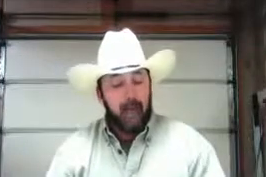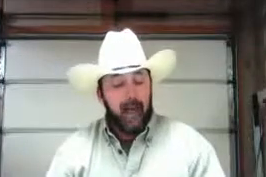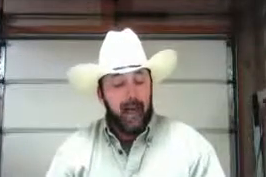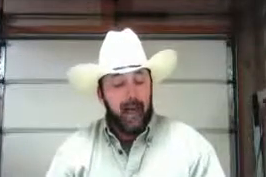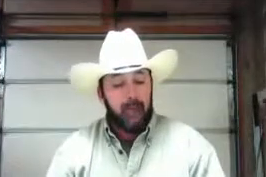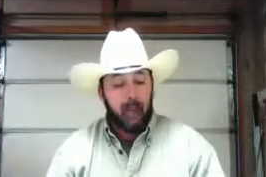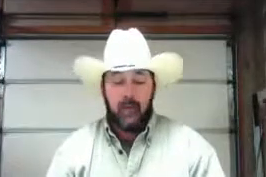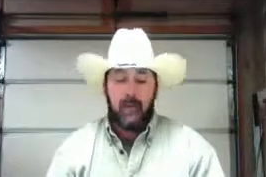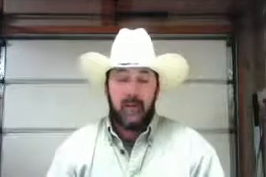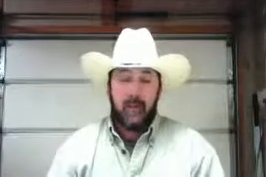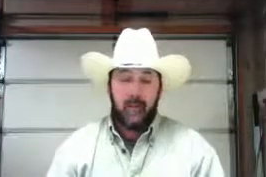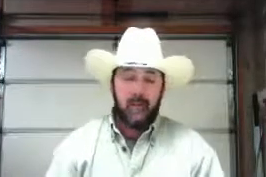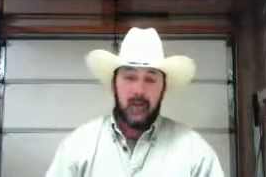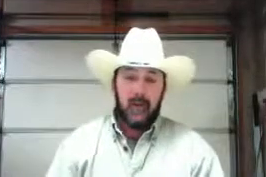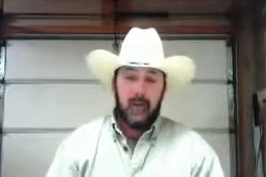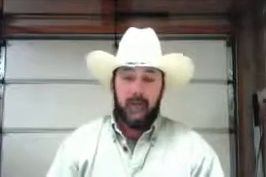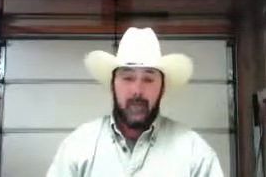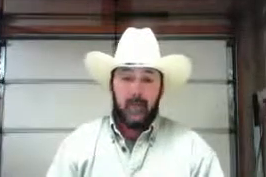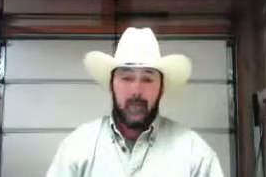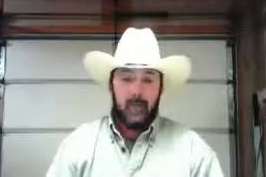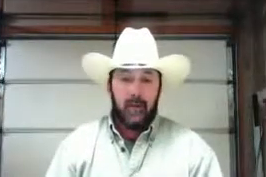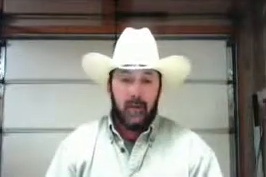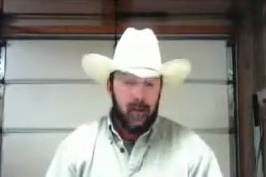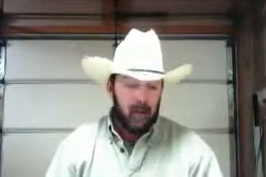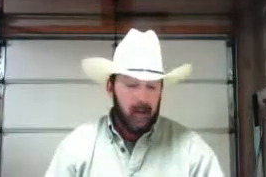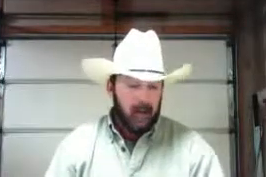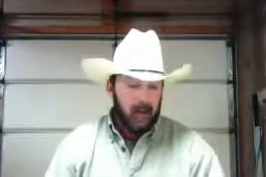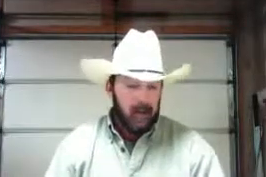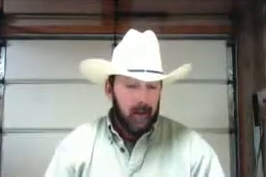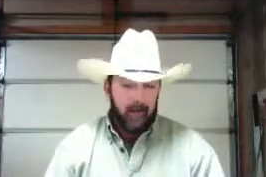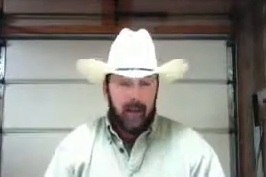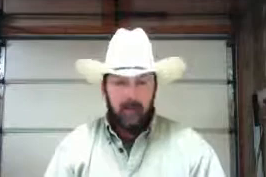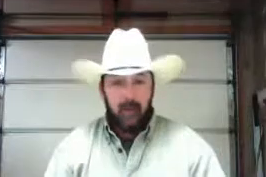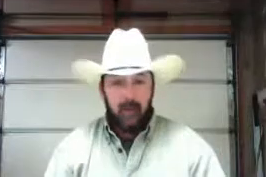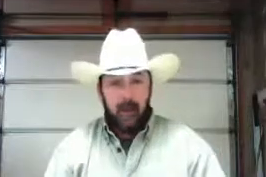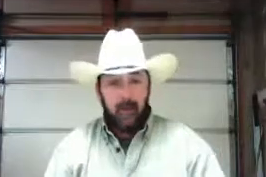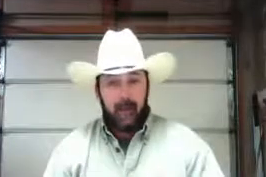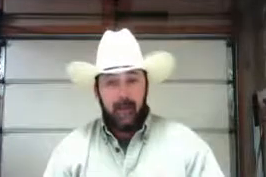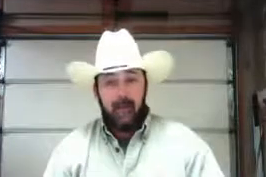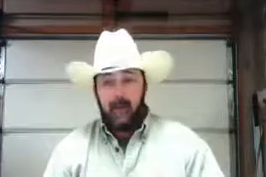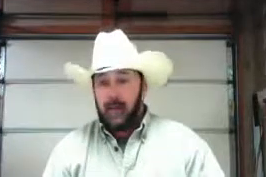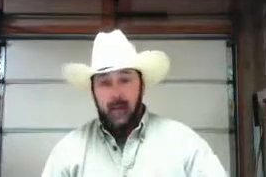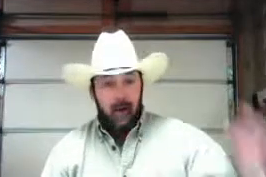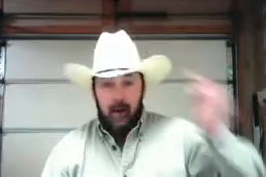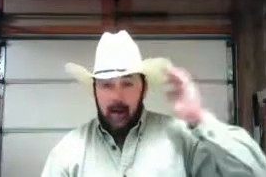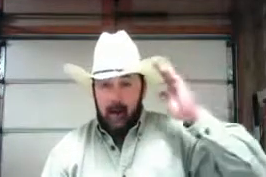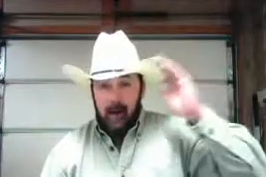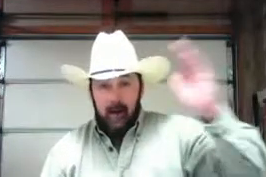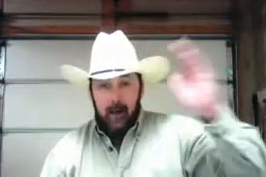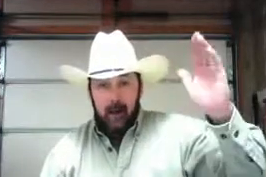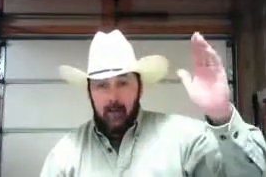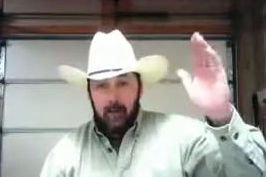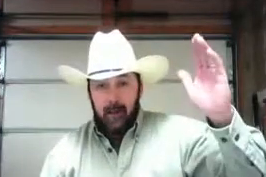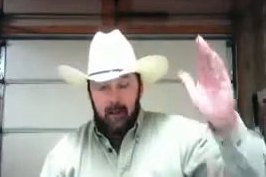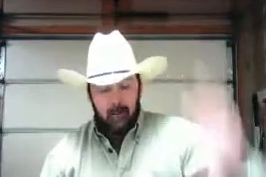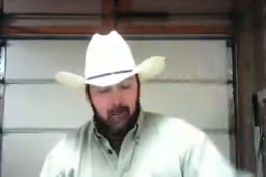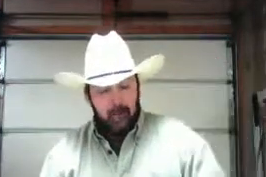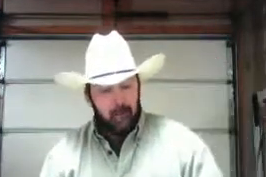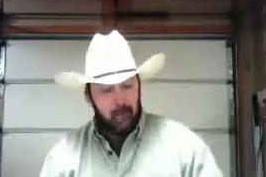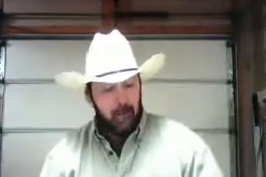black-eyed virgins, and they're going to screw them for eternity, if that's what they believe, adios amigos. But number one, God